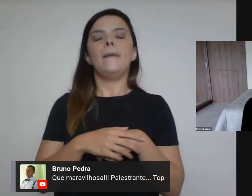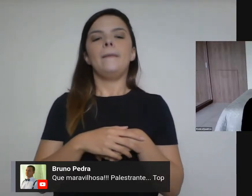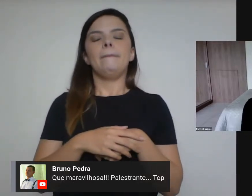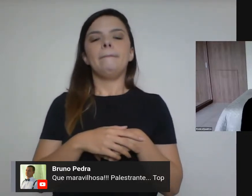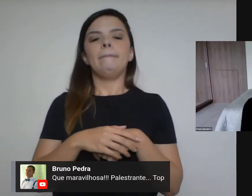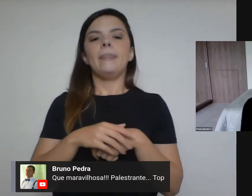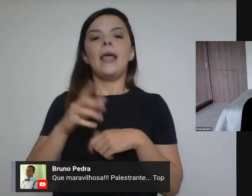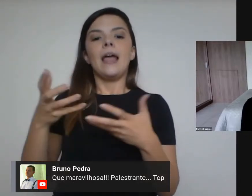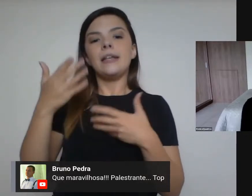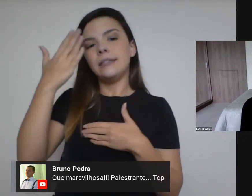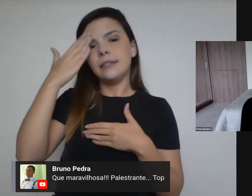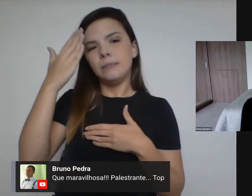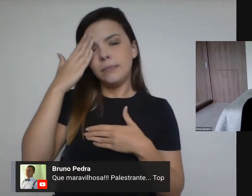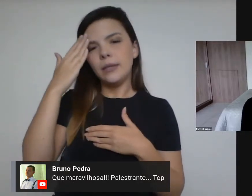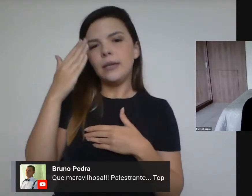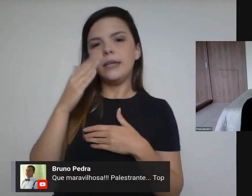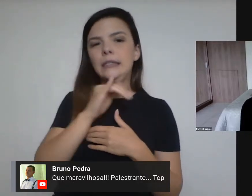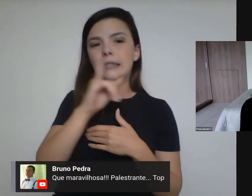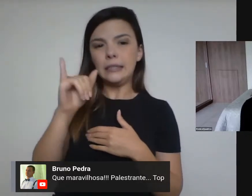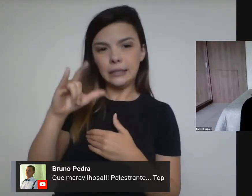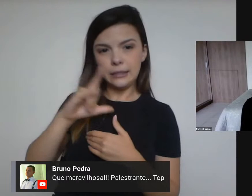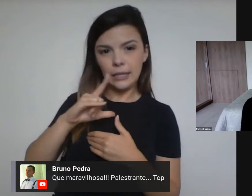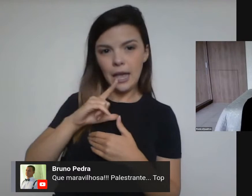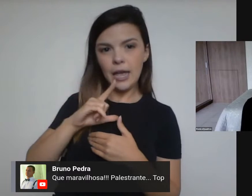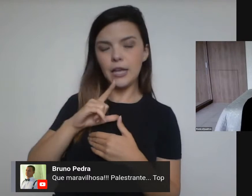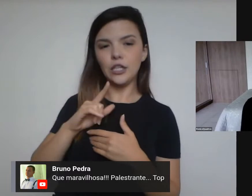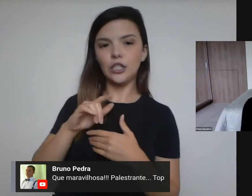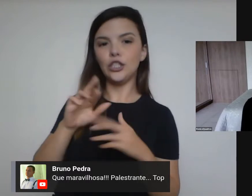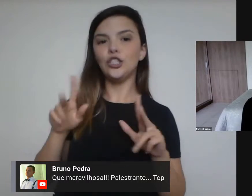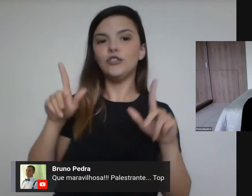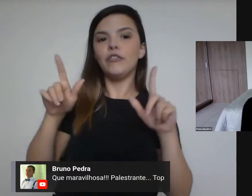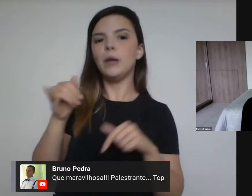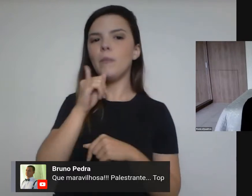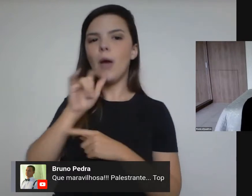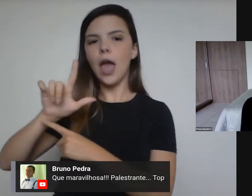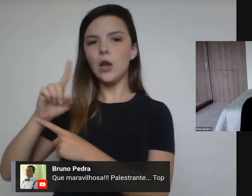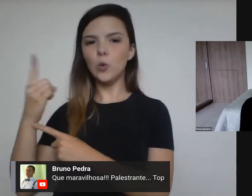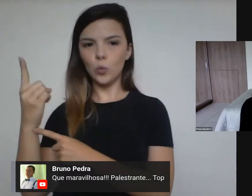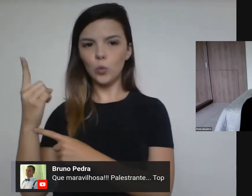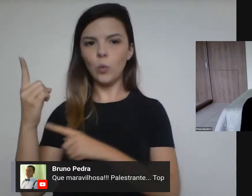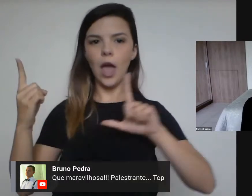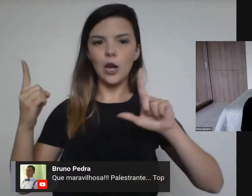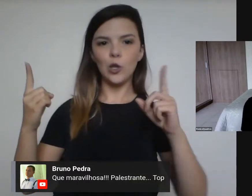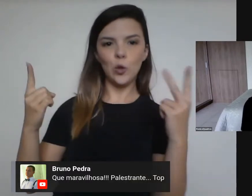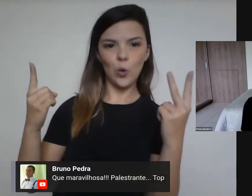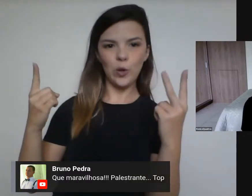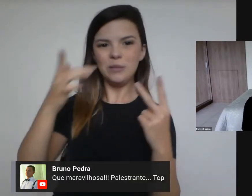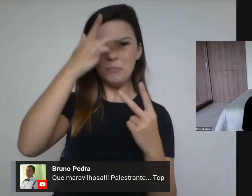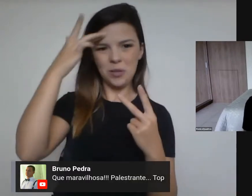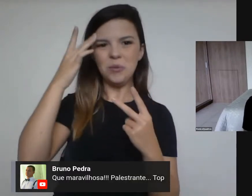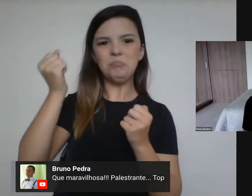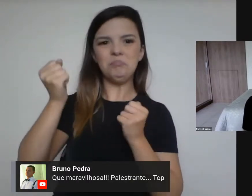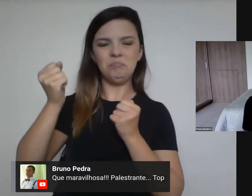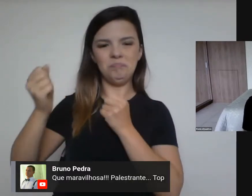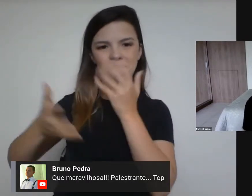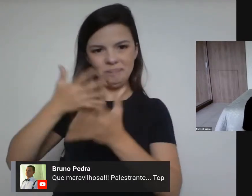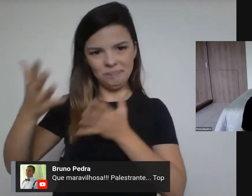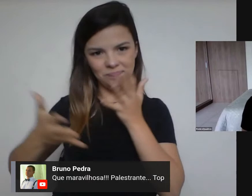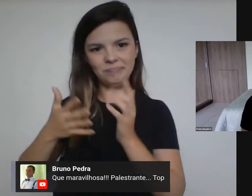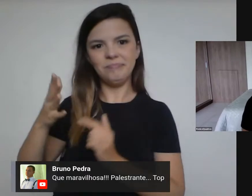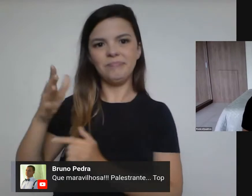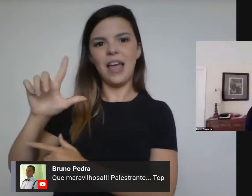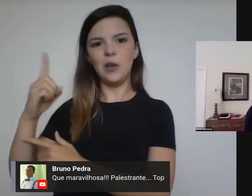if you find difference between L1 and L2 signers and speakers. I'm not sure if you have